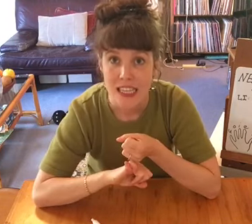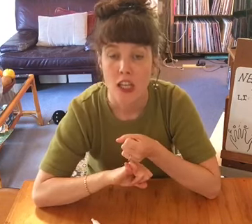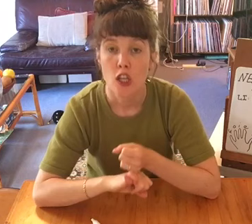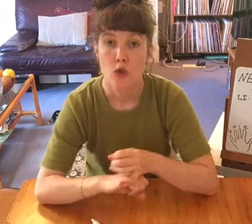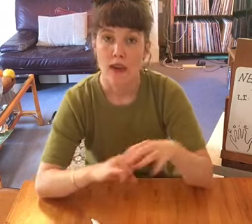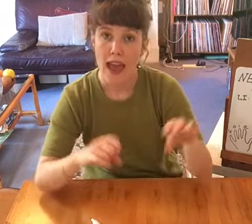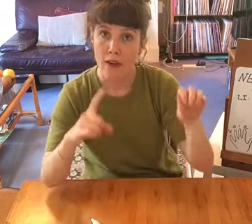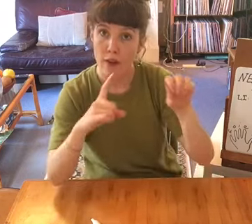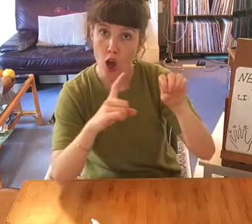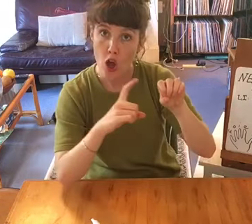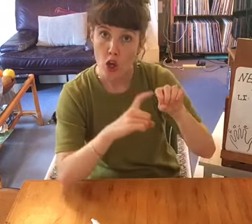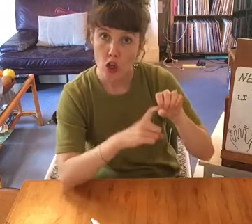So we have